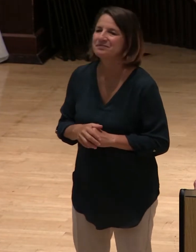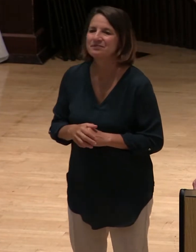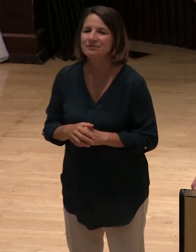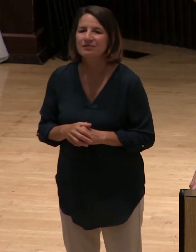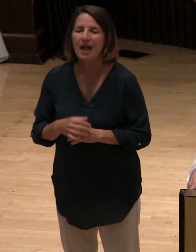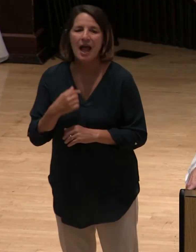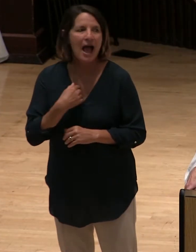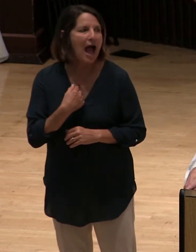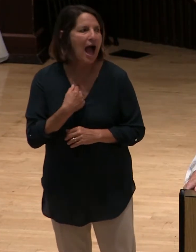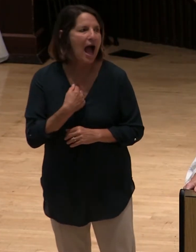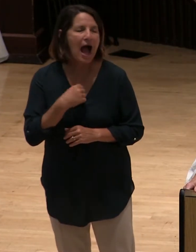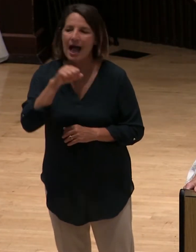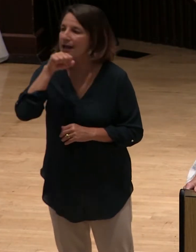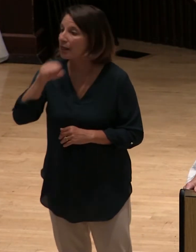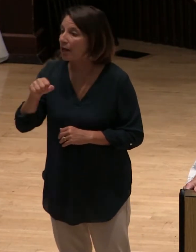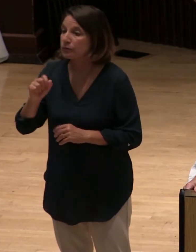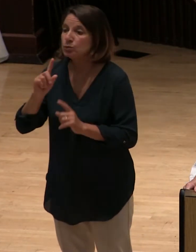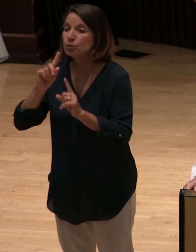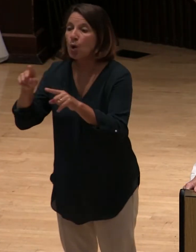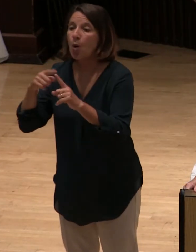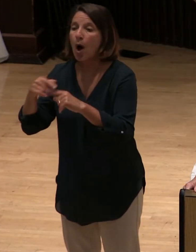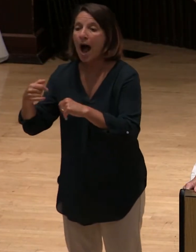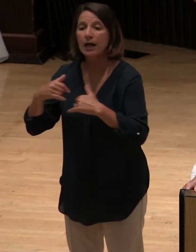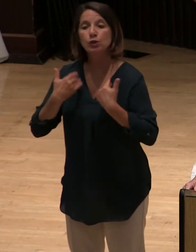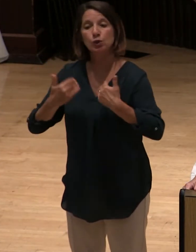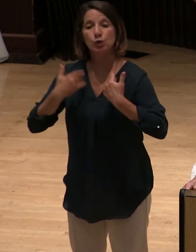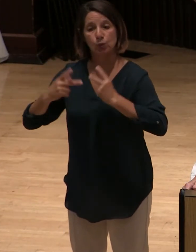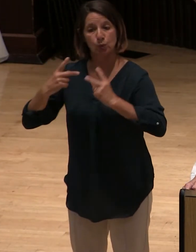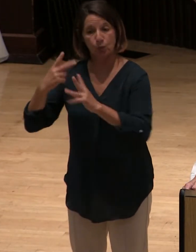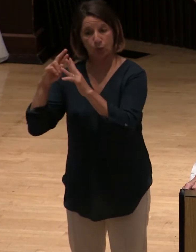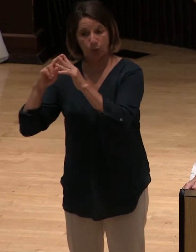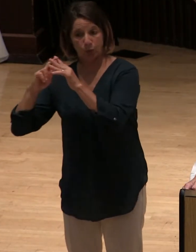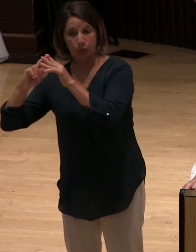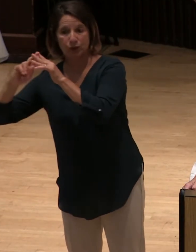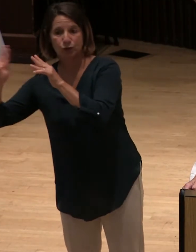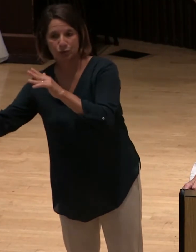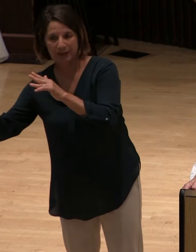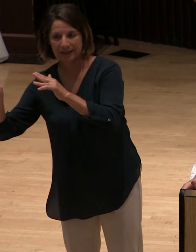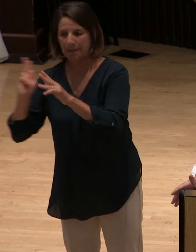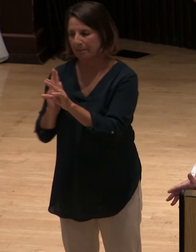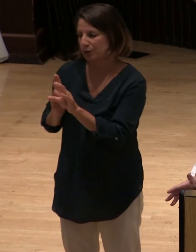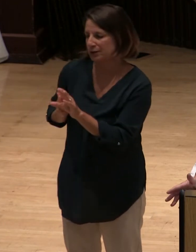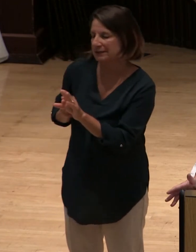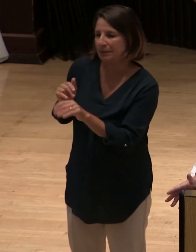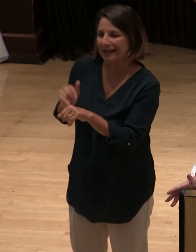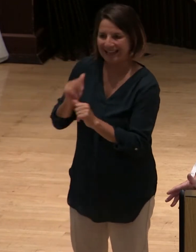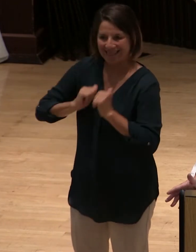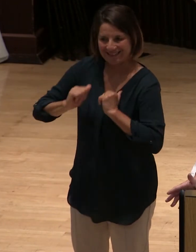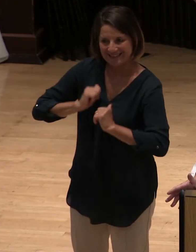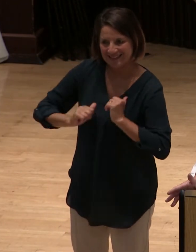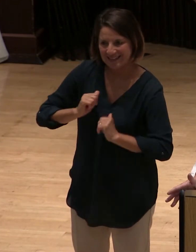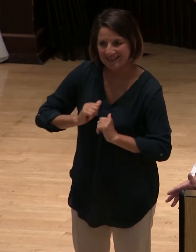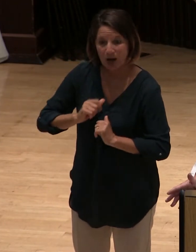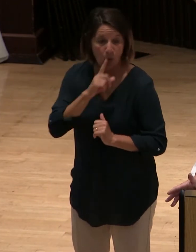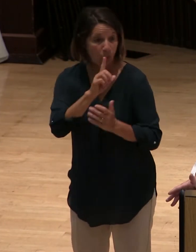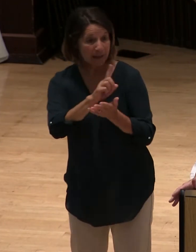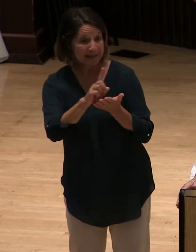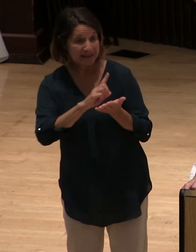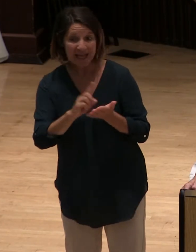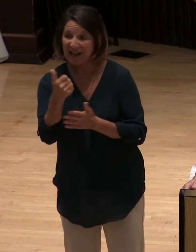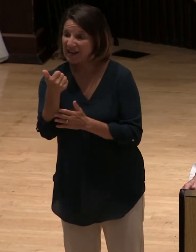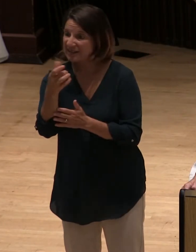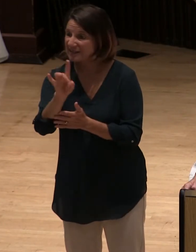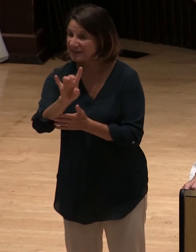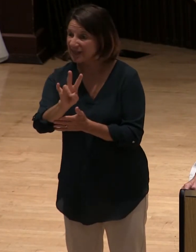I love to go with on the youth retreats and participate in the skits. We even designed an 1872 coffee